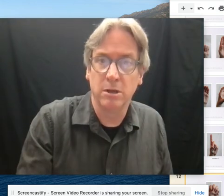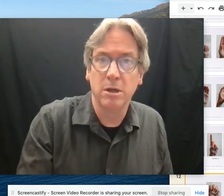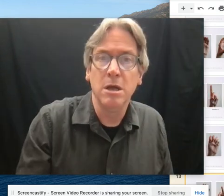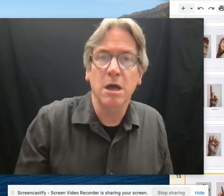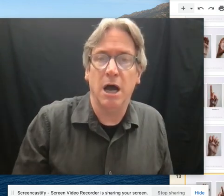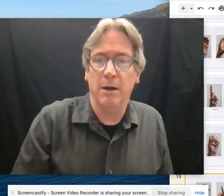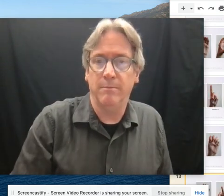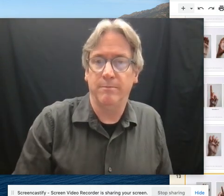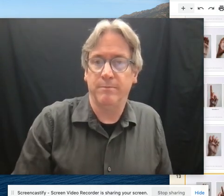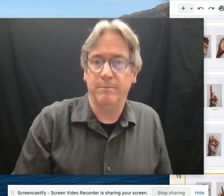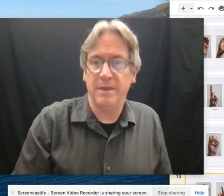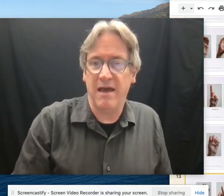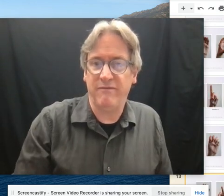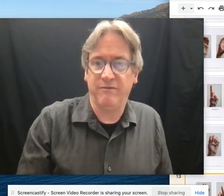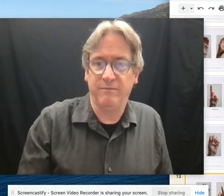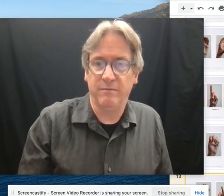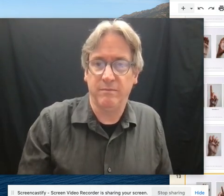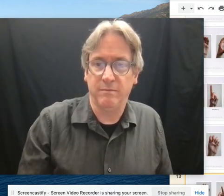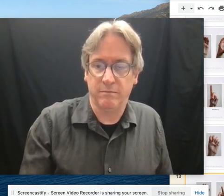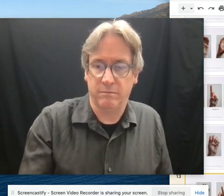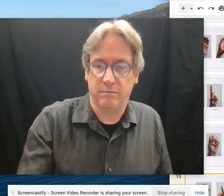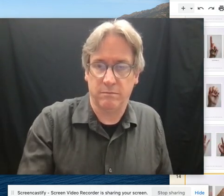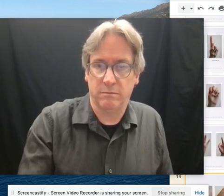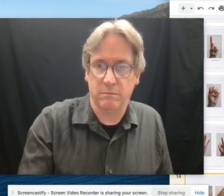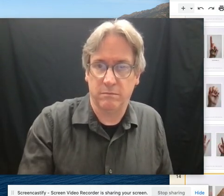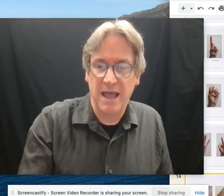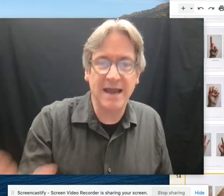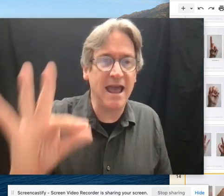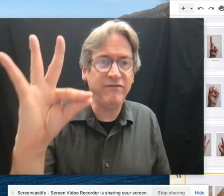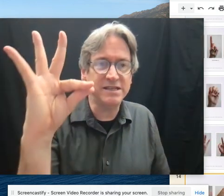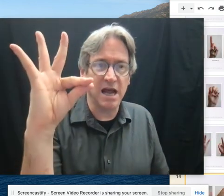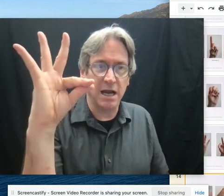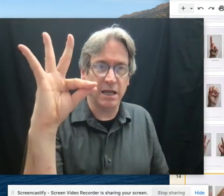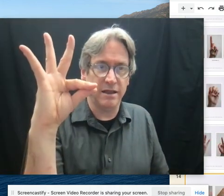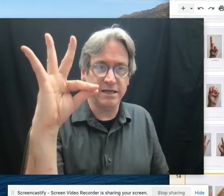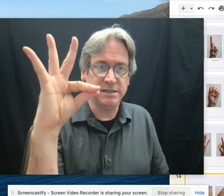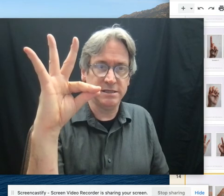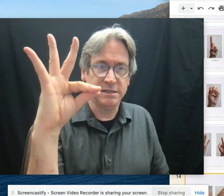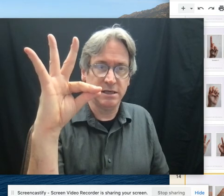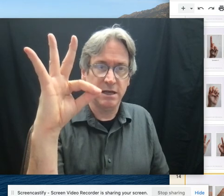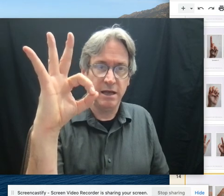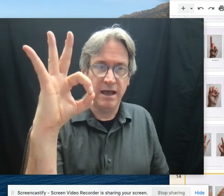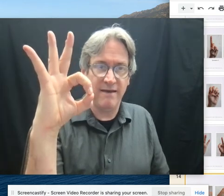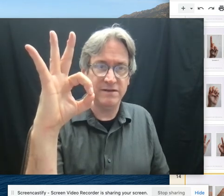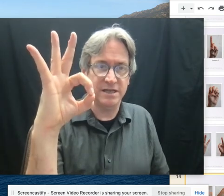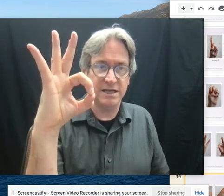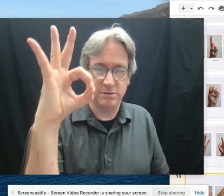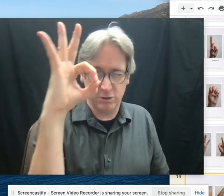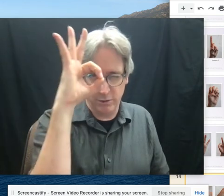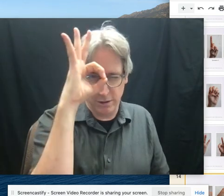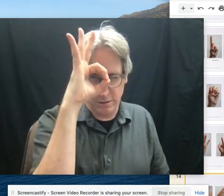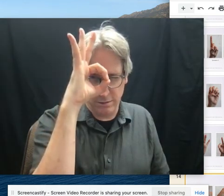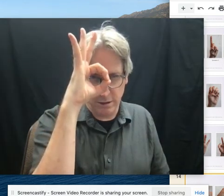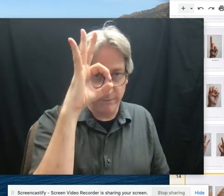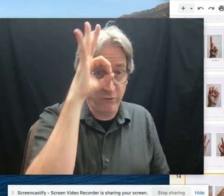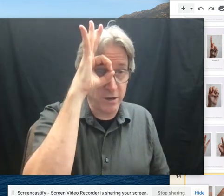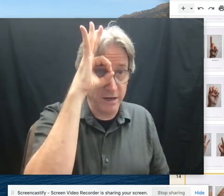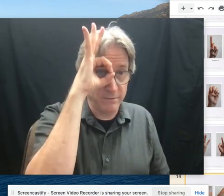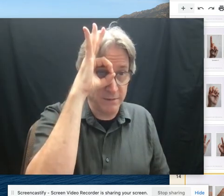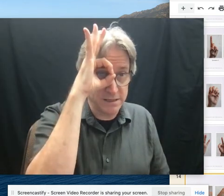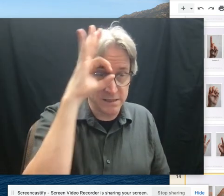possible. F. And F is not this. F is this. Do the